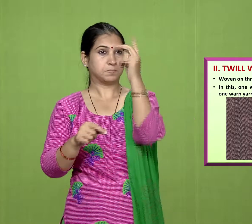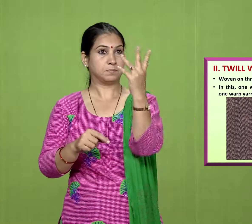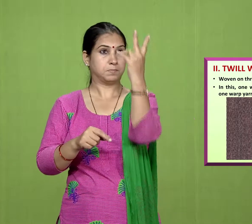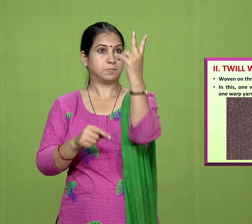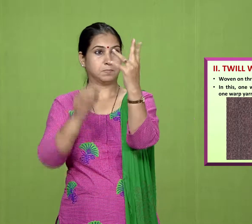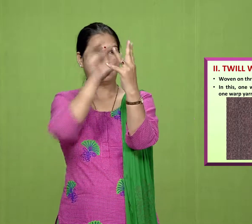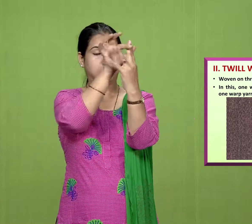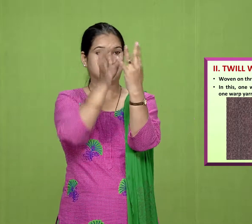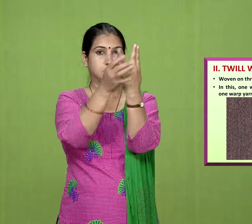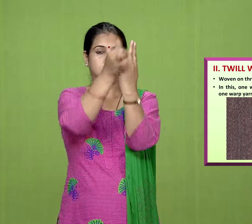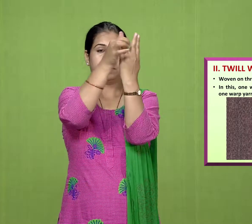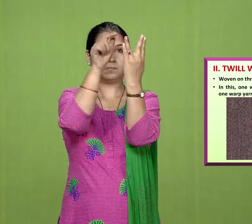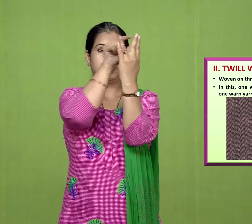called veil.